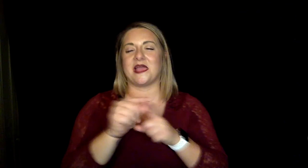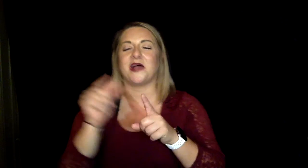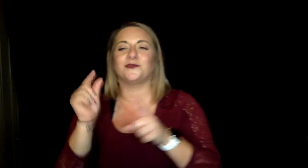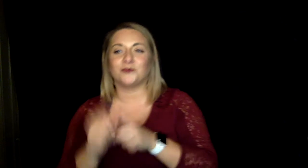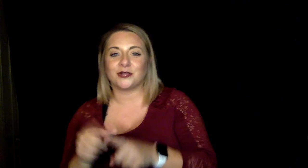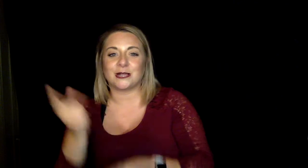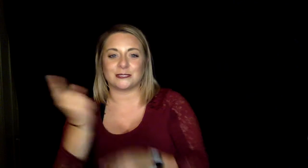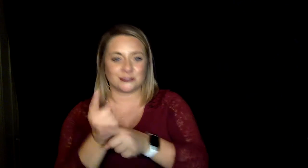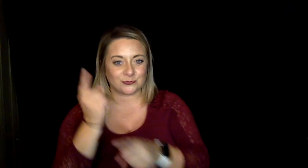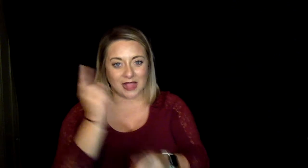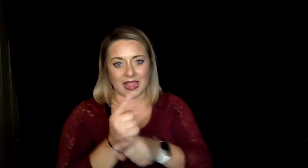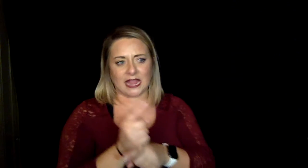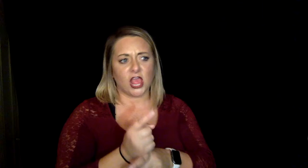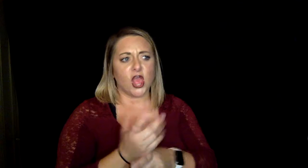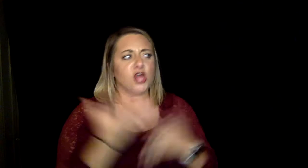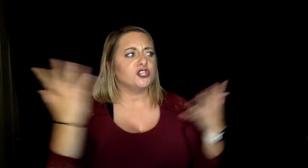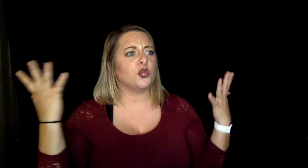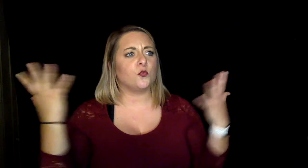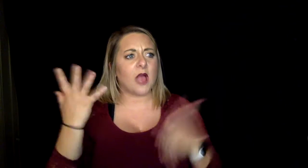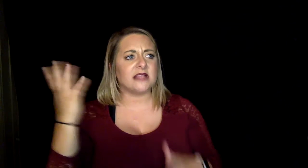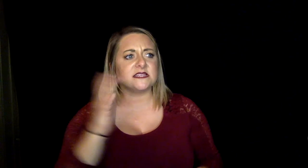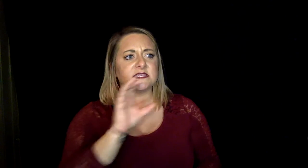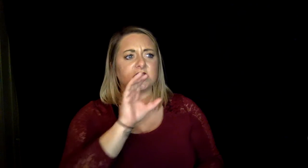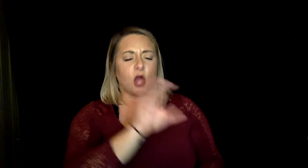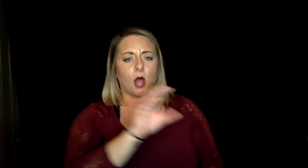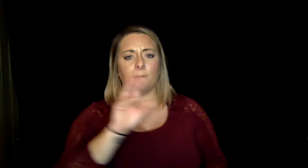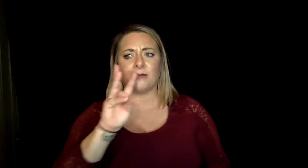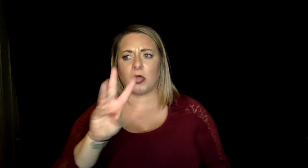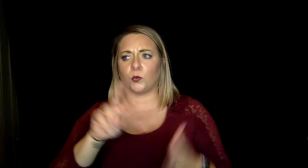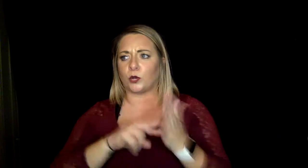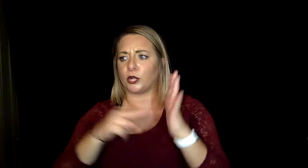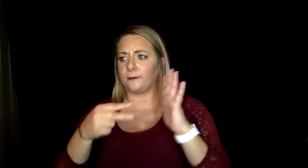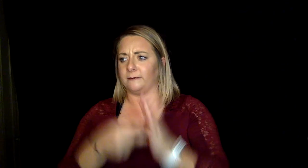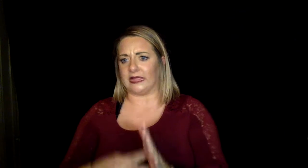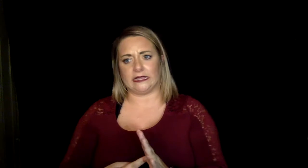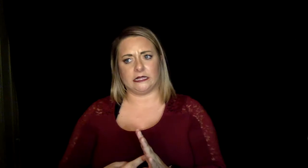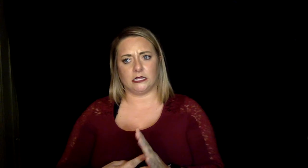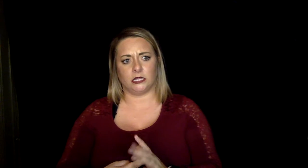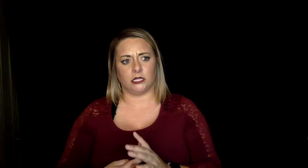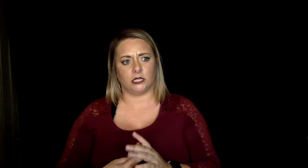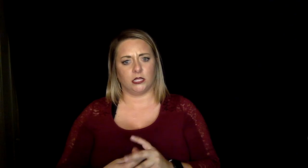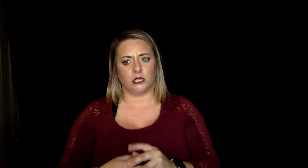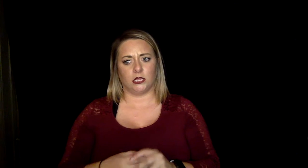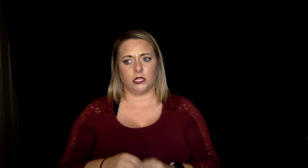compound words? Right. So what does a compound word mean?